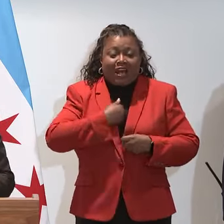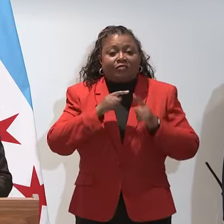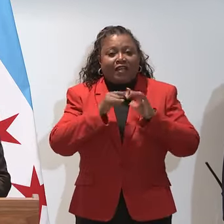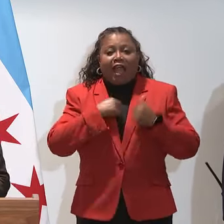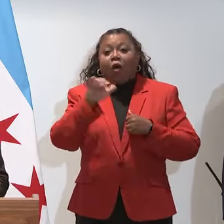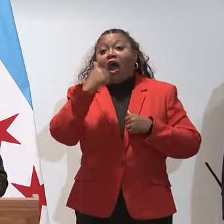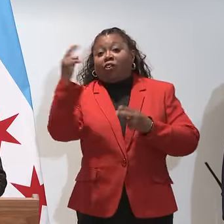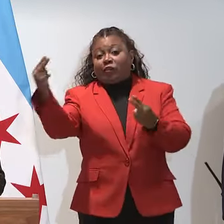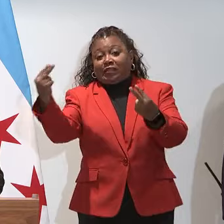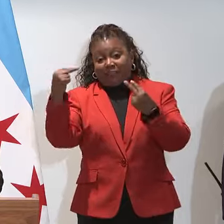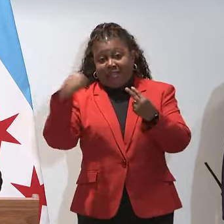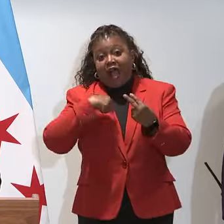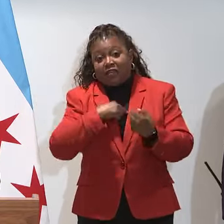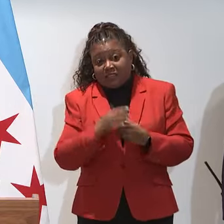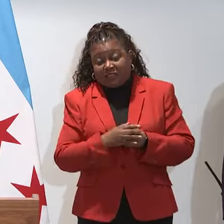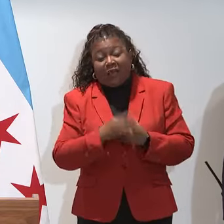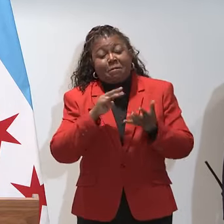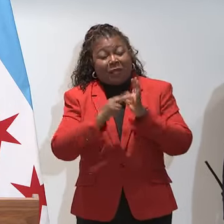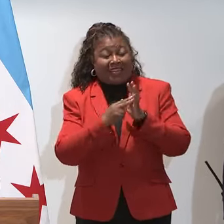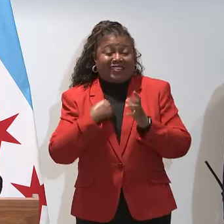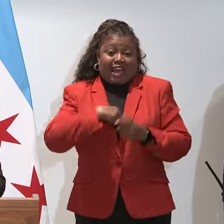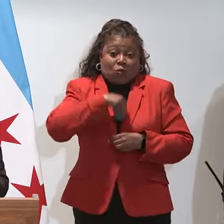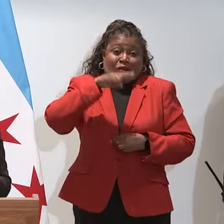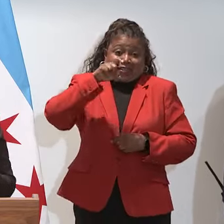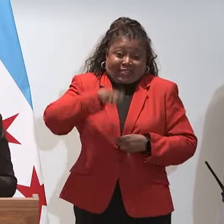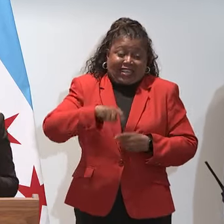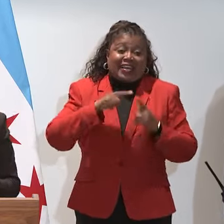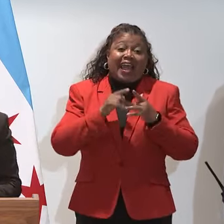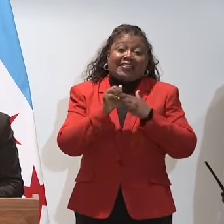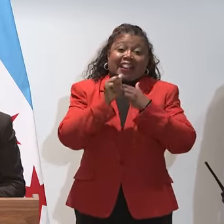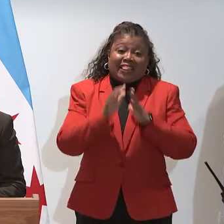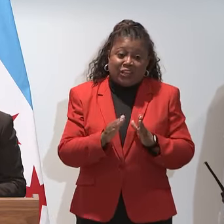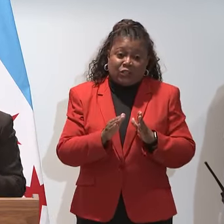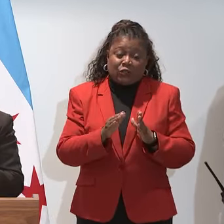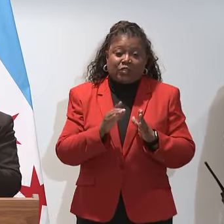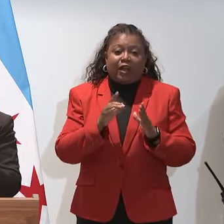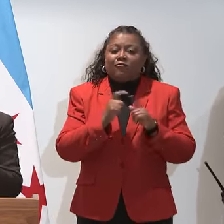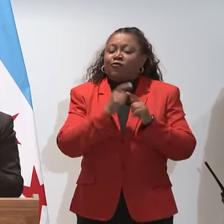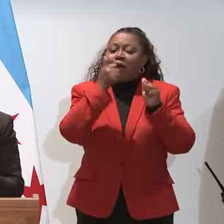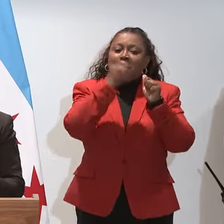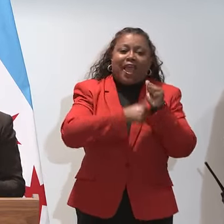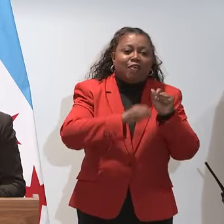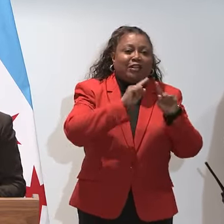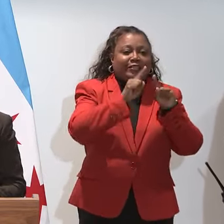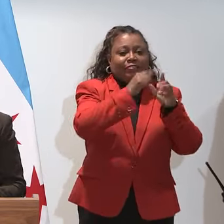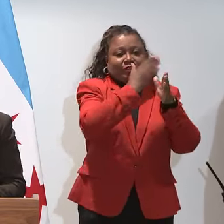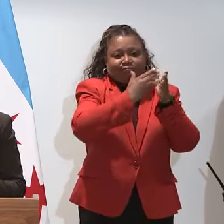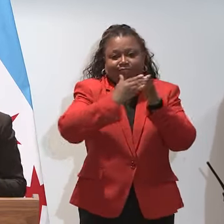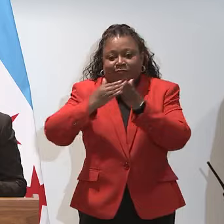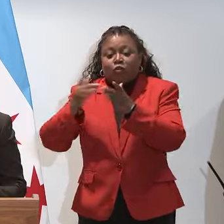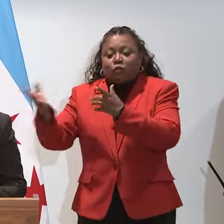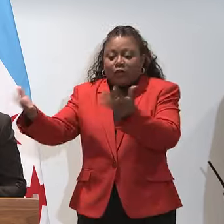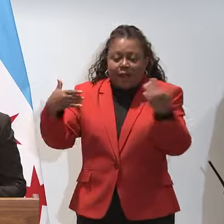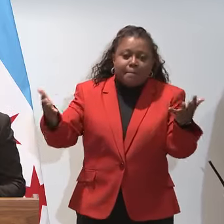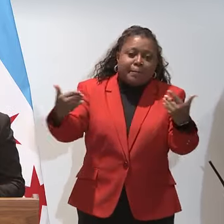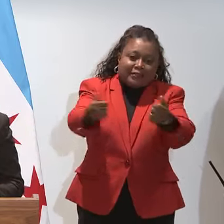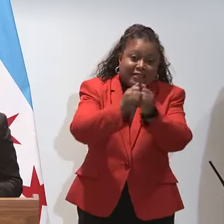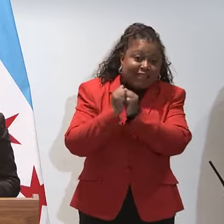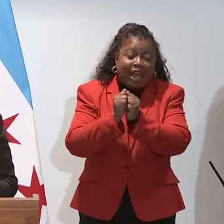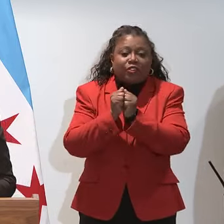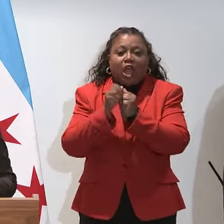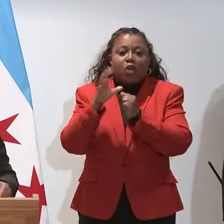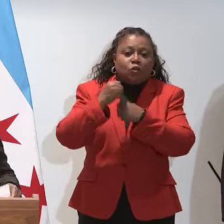and how others see us. Meaning that we need, as leaders from every different sector, to come together